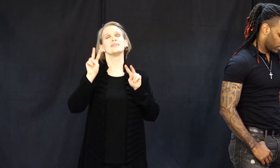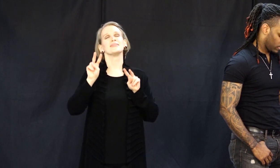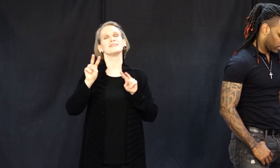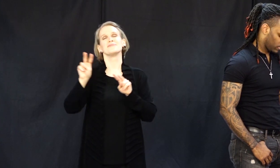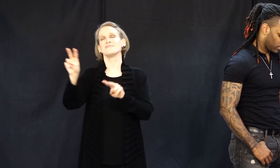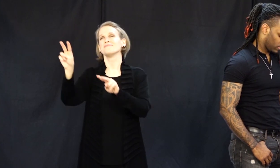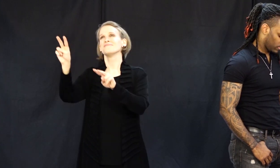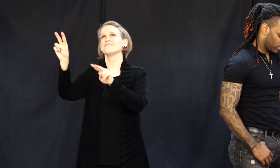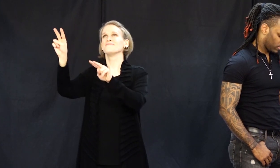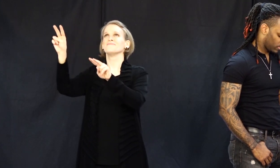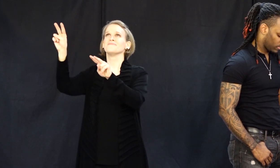someday.